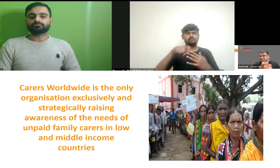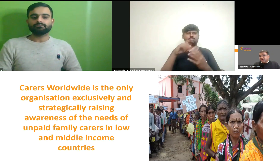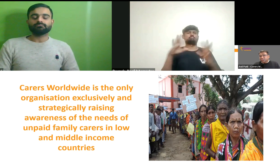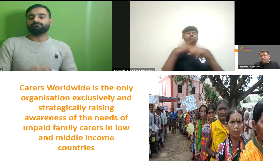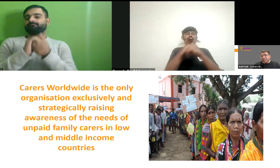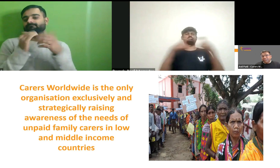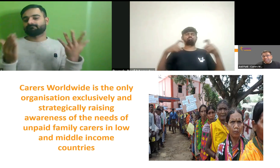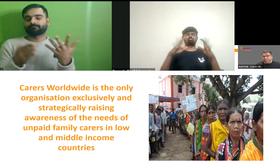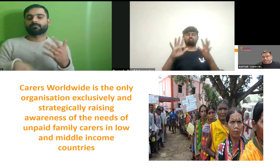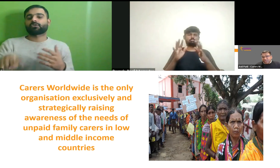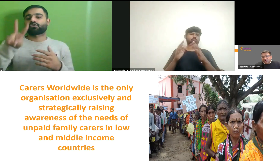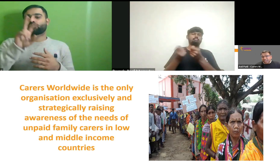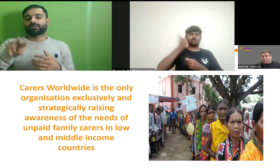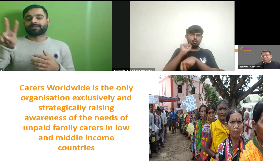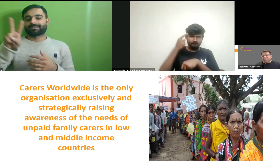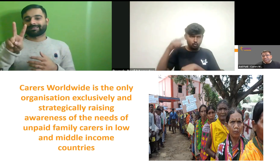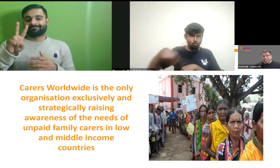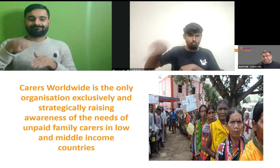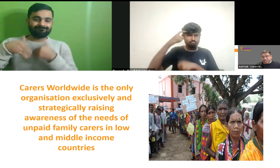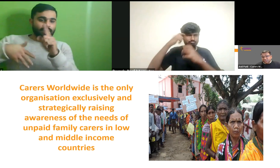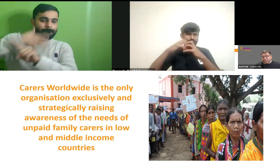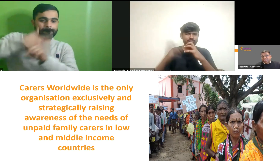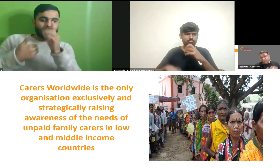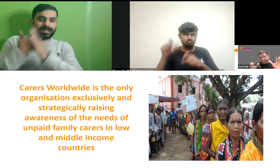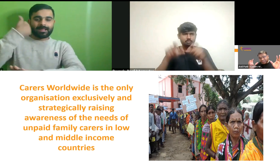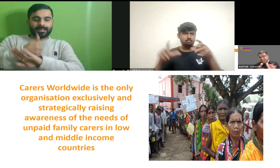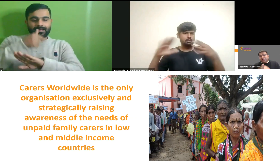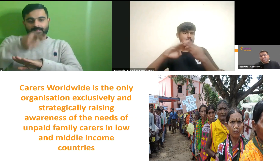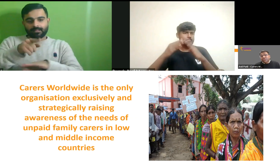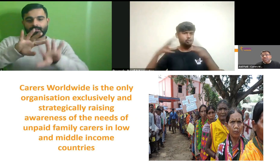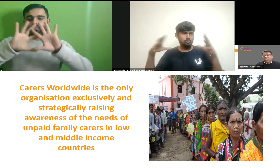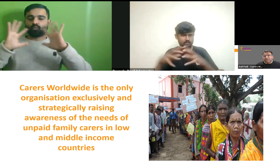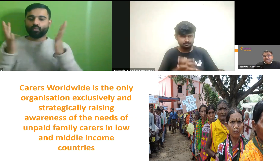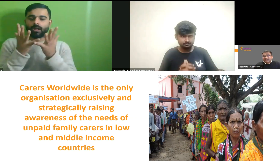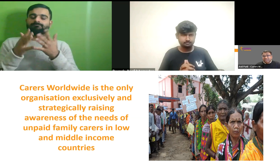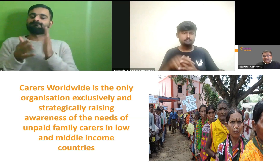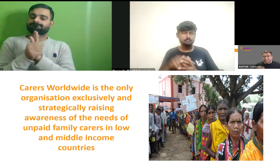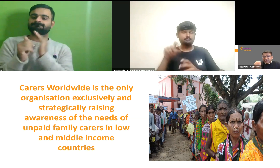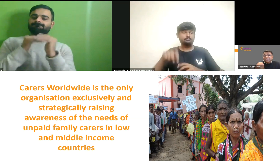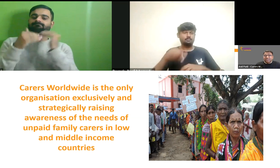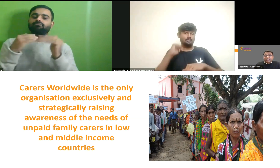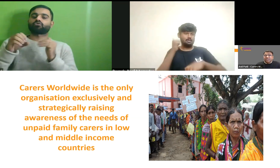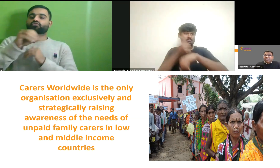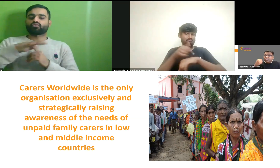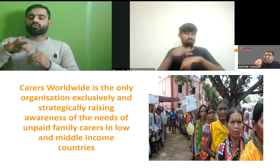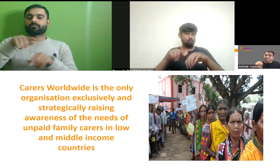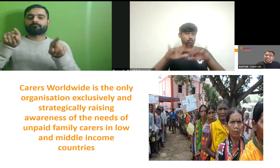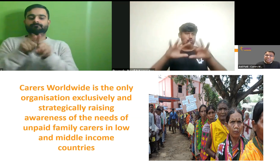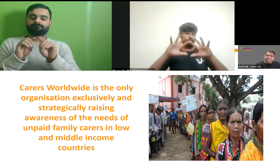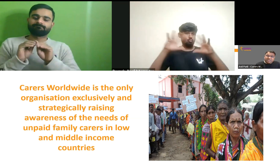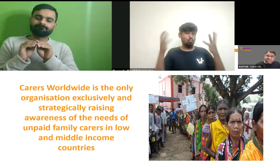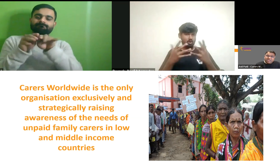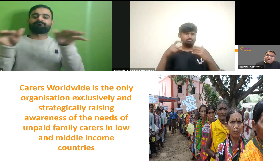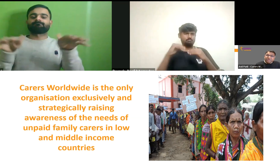So in 2012, with that background, I established this Carers Worldwide. We are still the only organization strategically, not